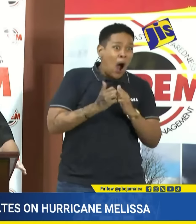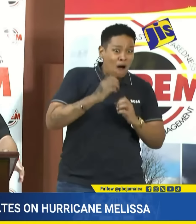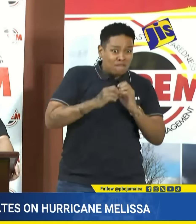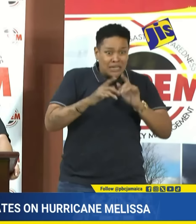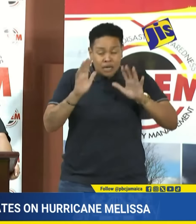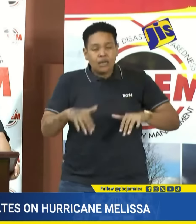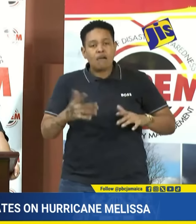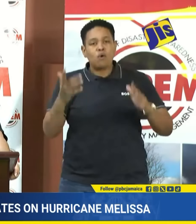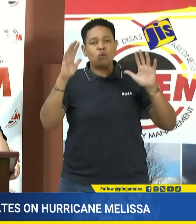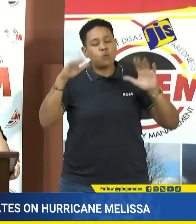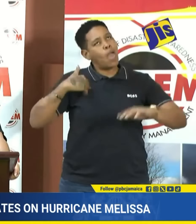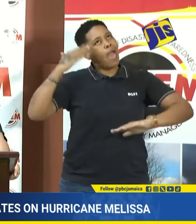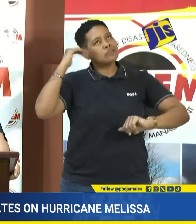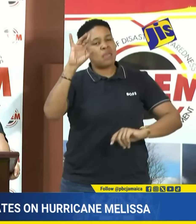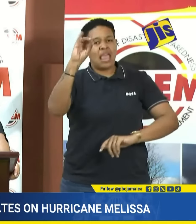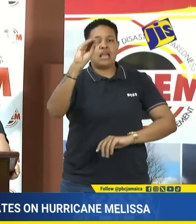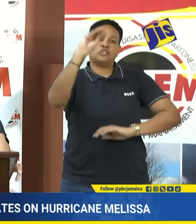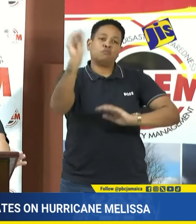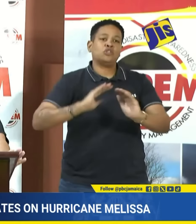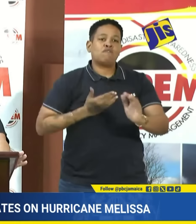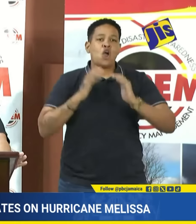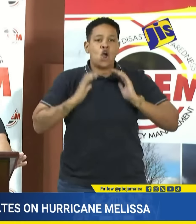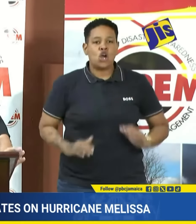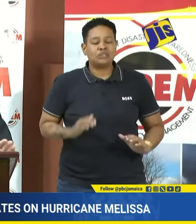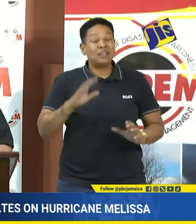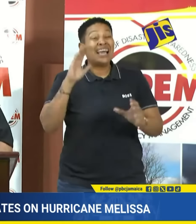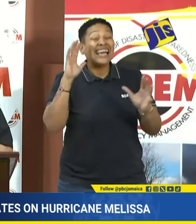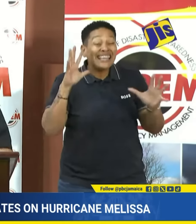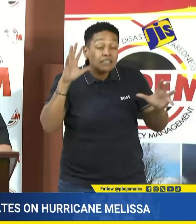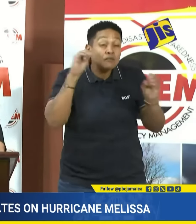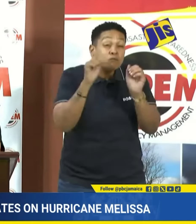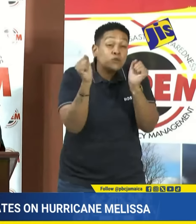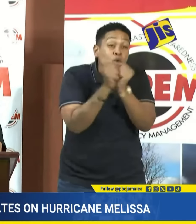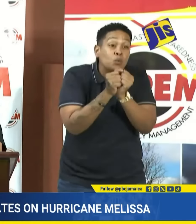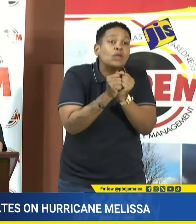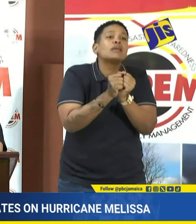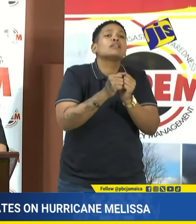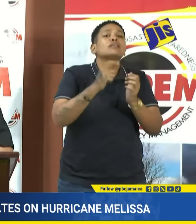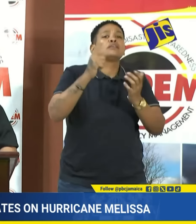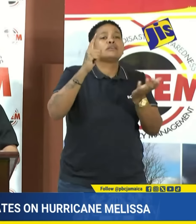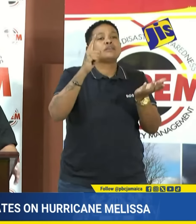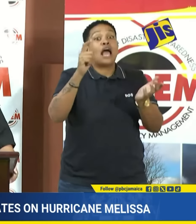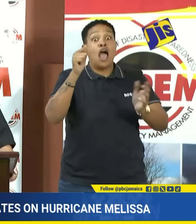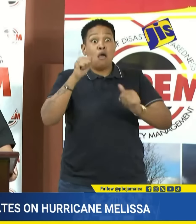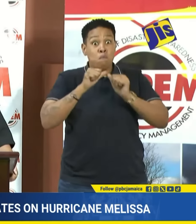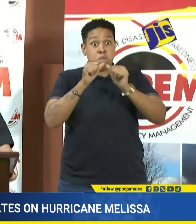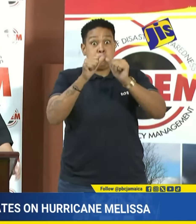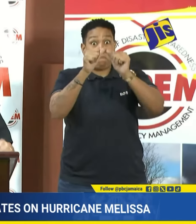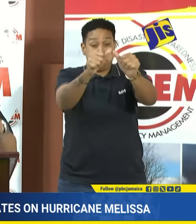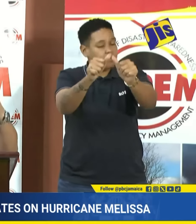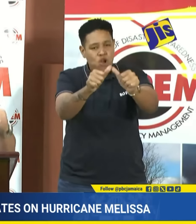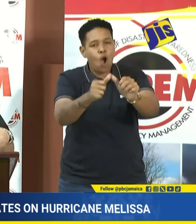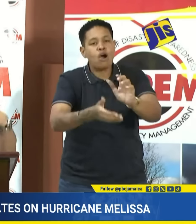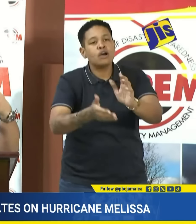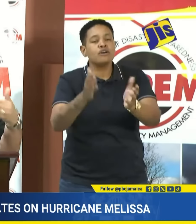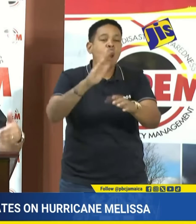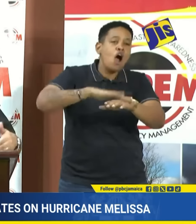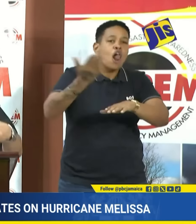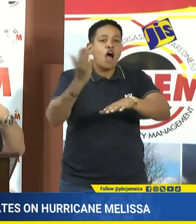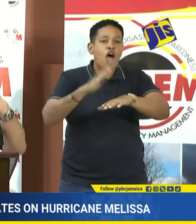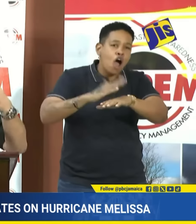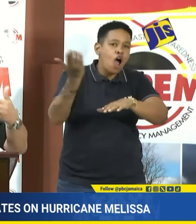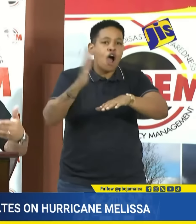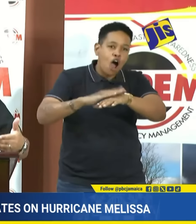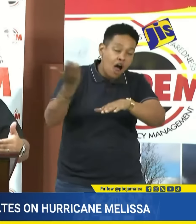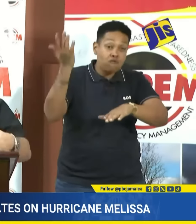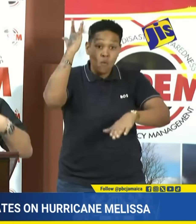we expect to get to 80% of our customers with sporadic supply after 72 hours, because generators do have to